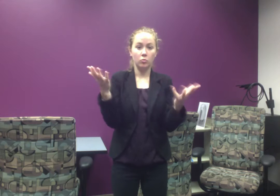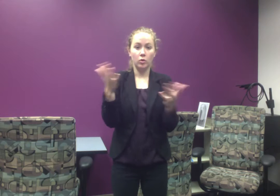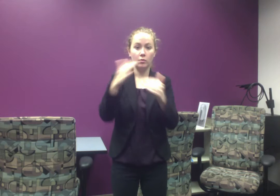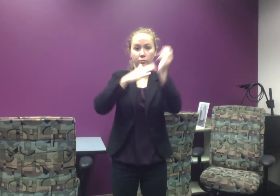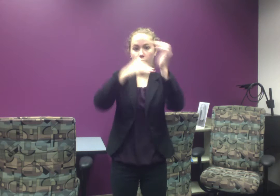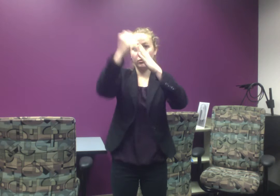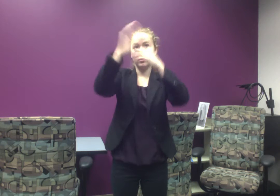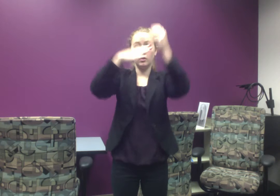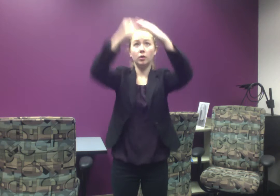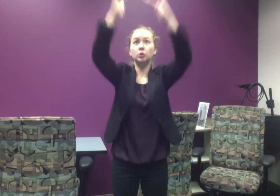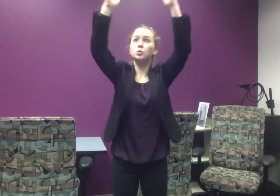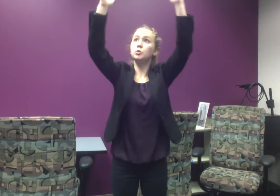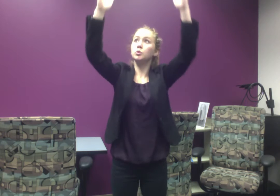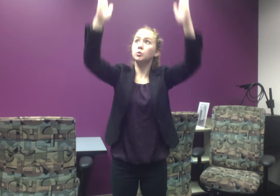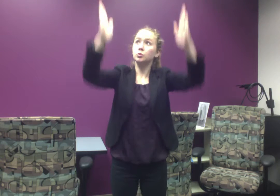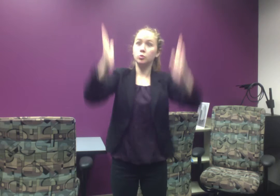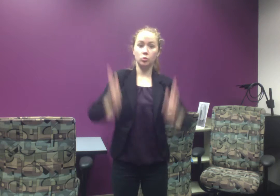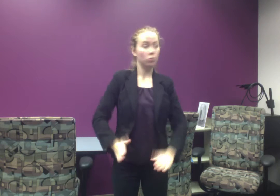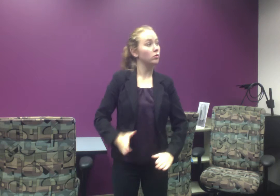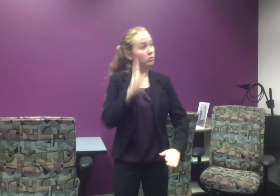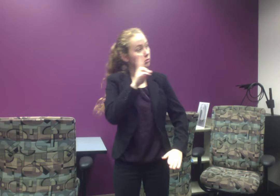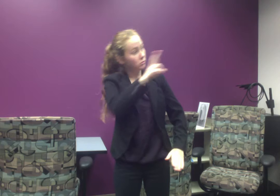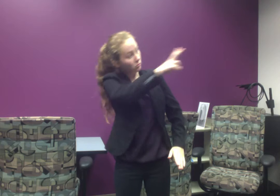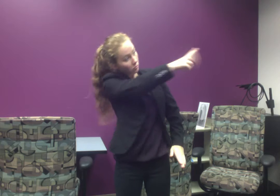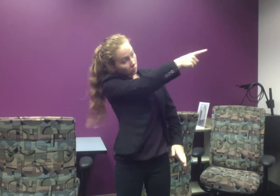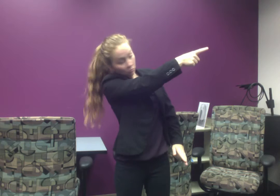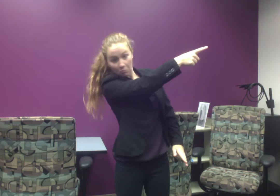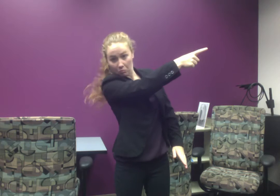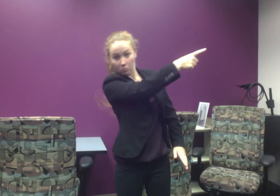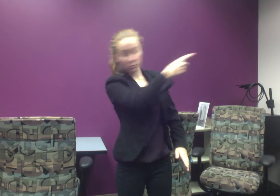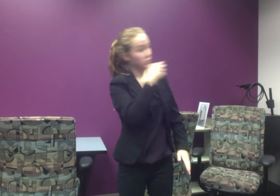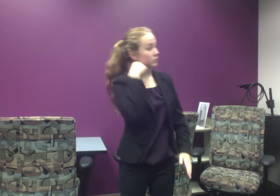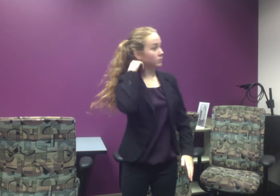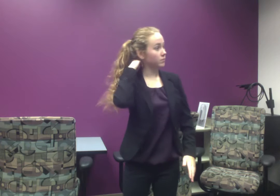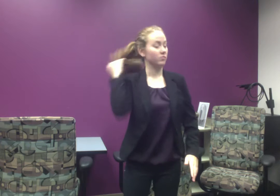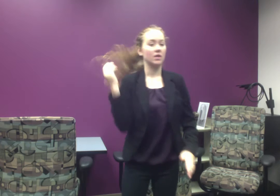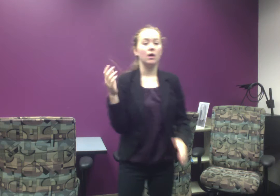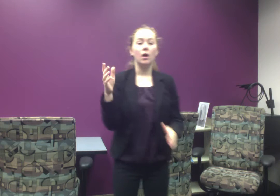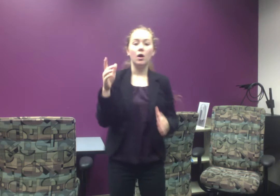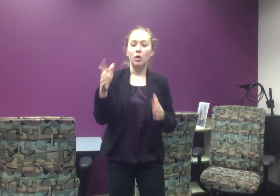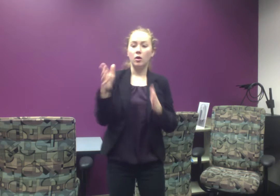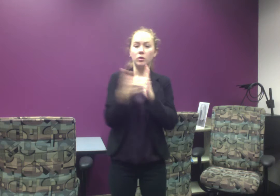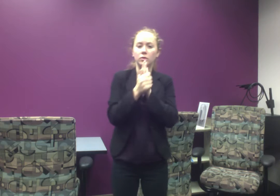changed objects so they didn't look exactly real. What do we call that when something isn't exactly real looking?